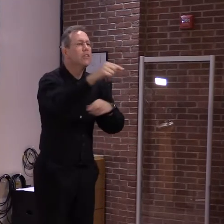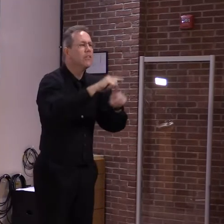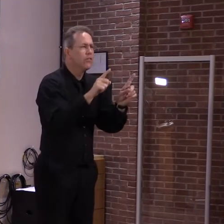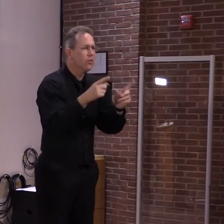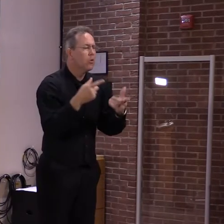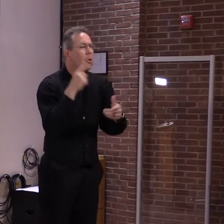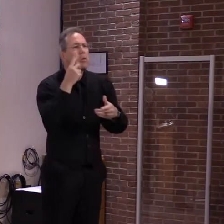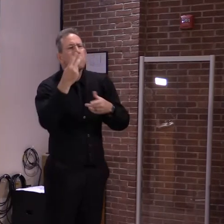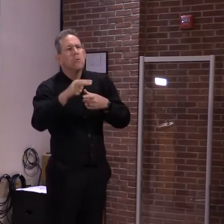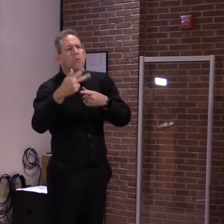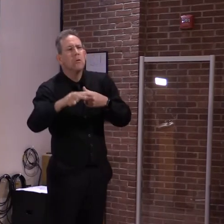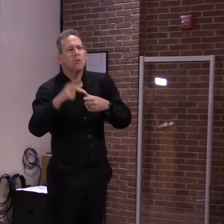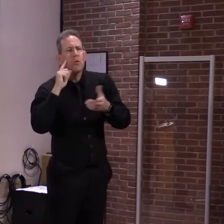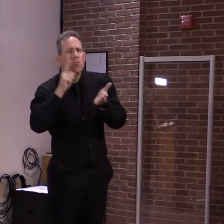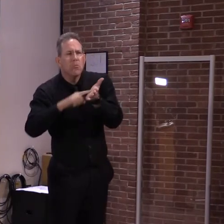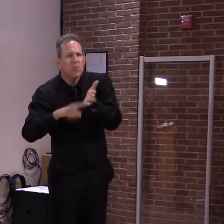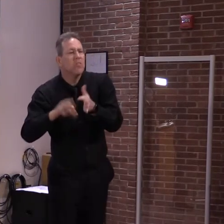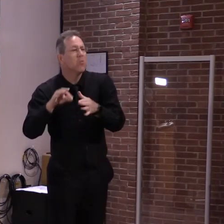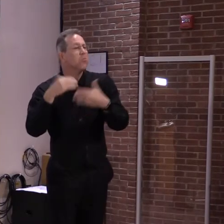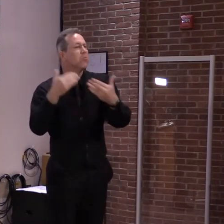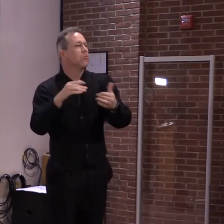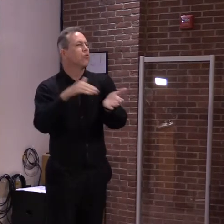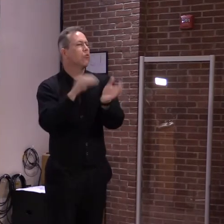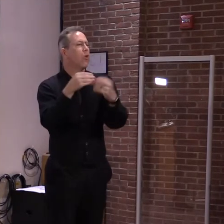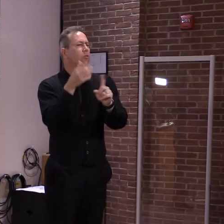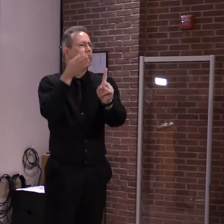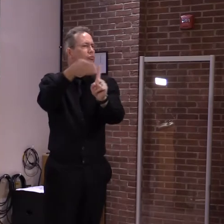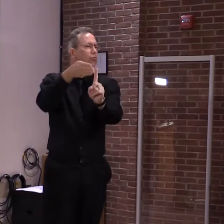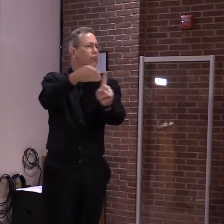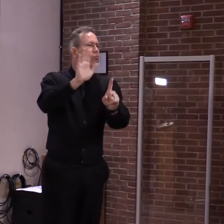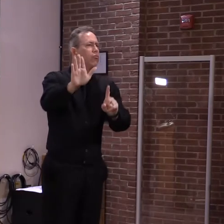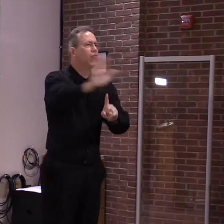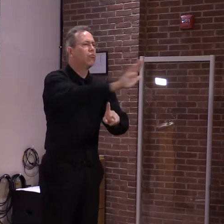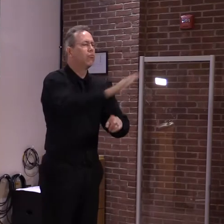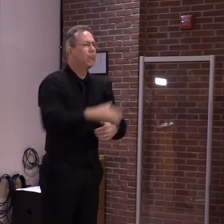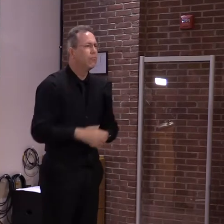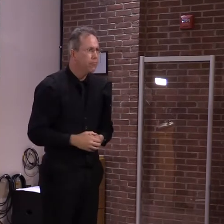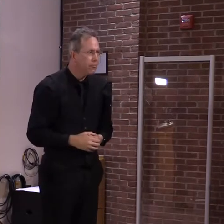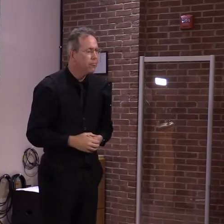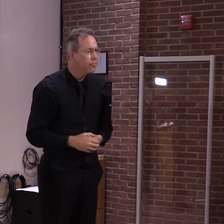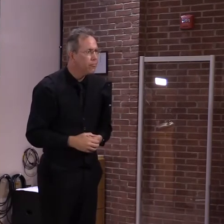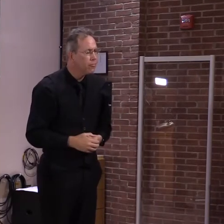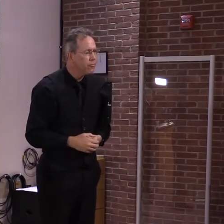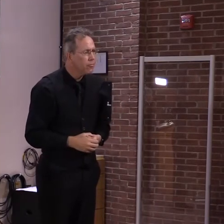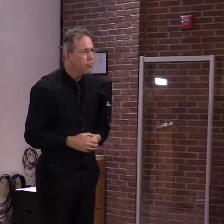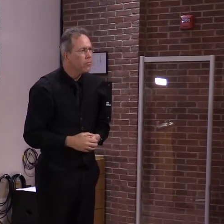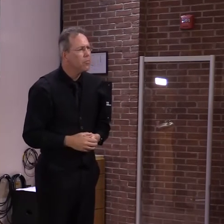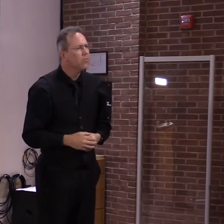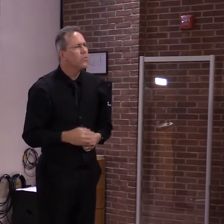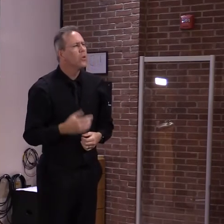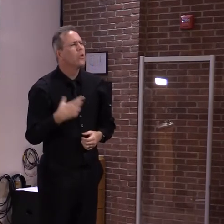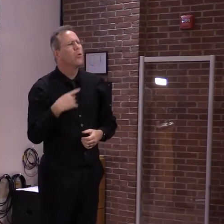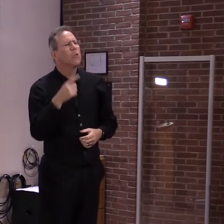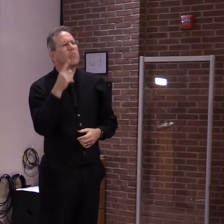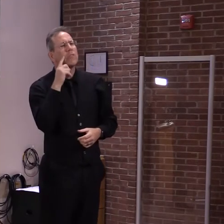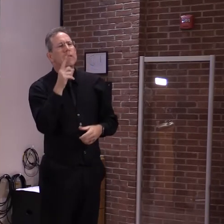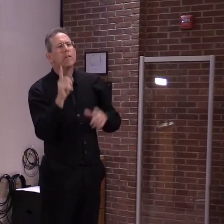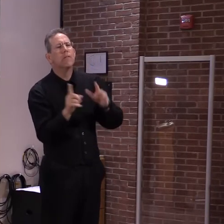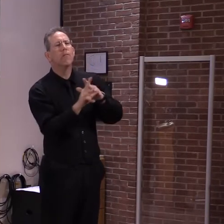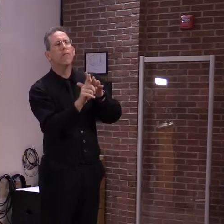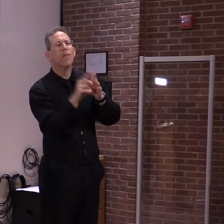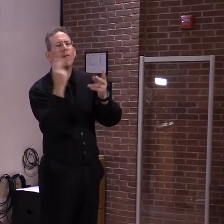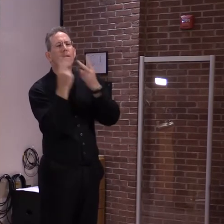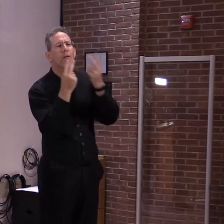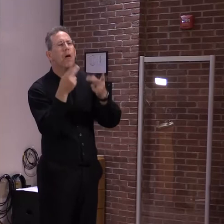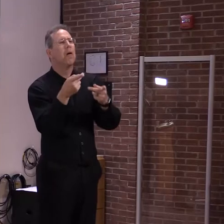you're going to see a transition to at least some vaccine going to primary